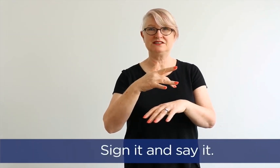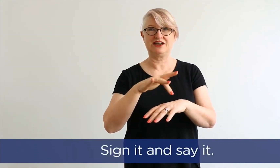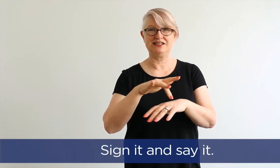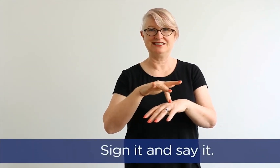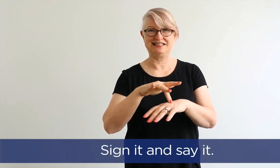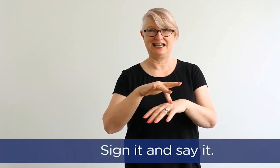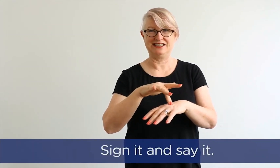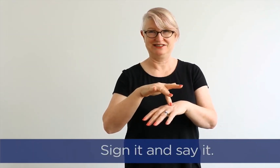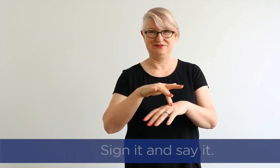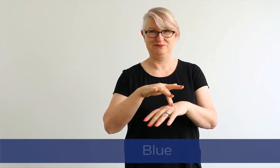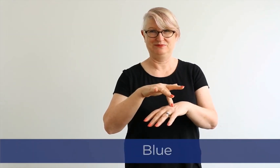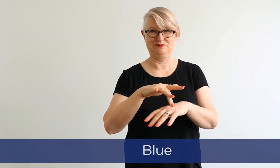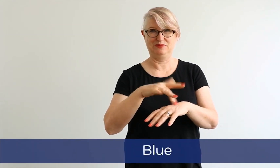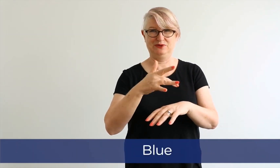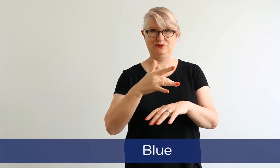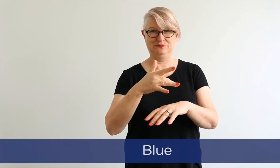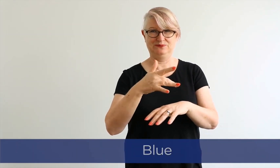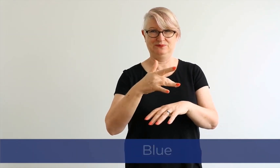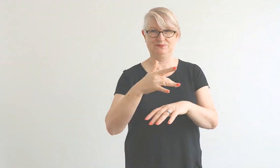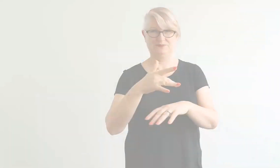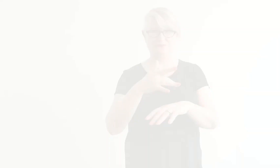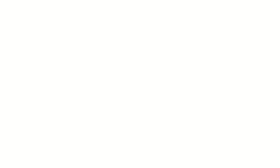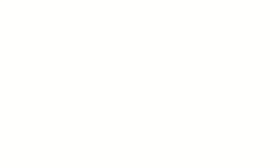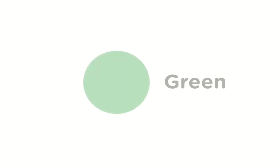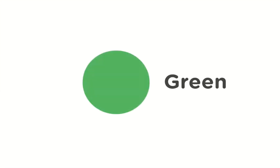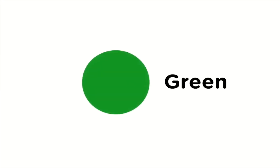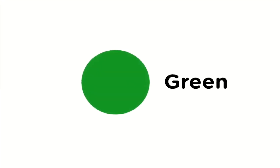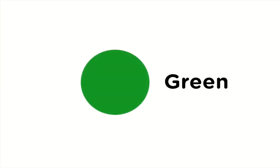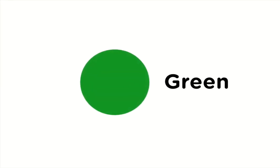Sign it and say it. Blue. Green.